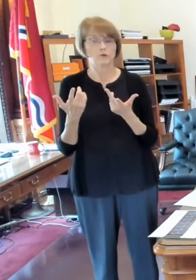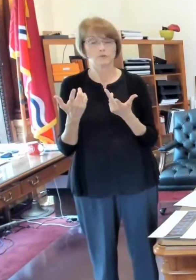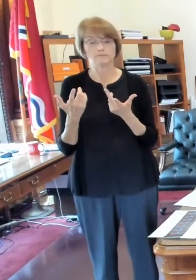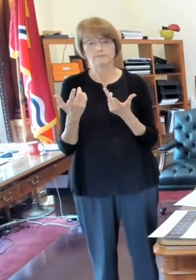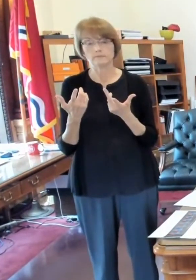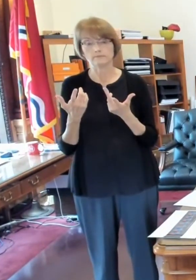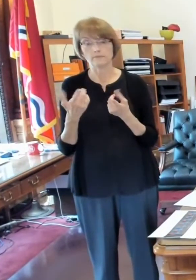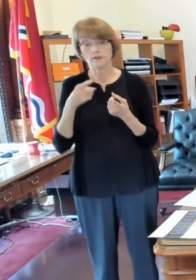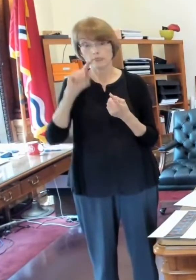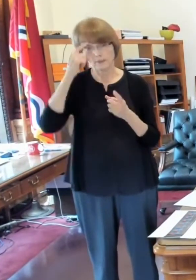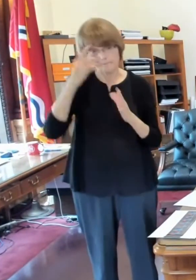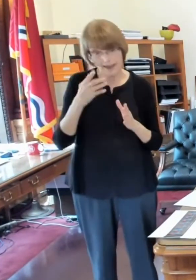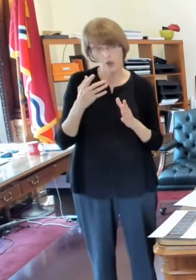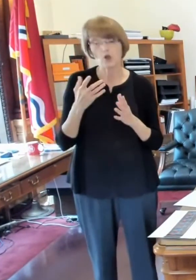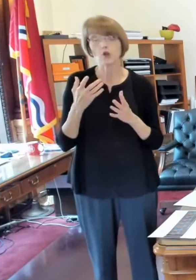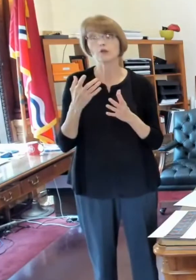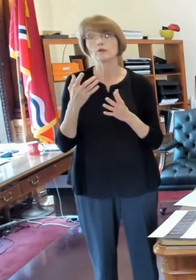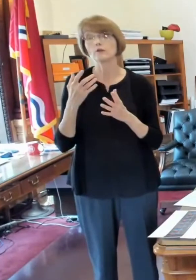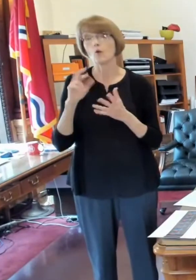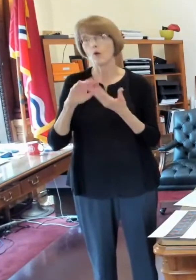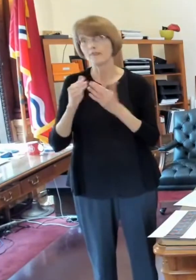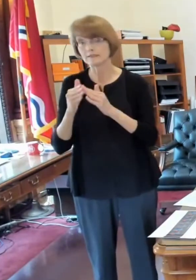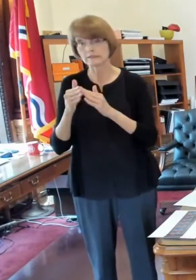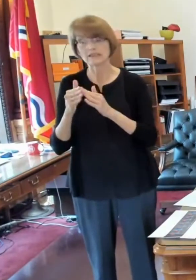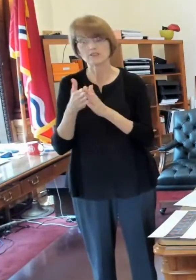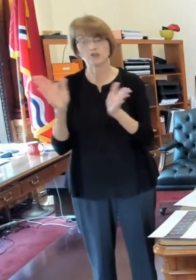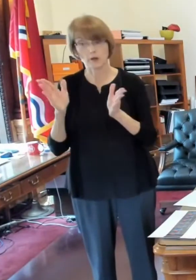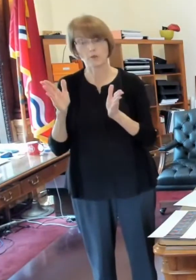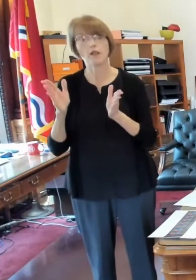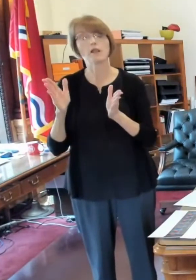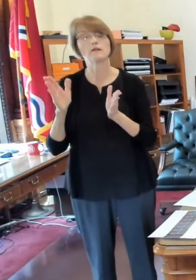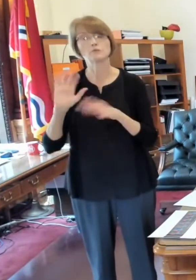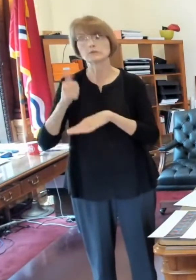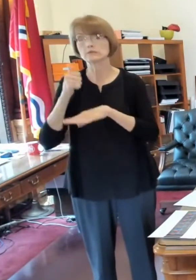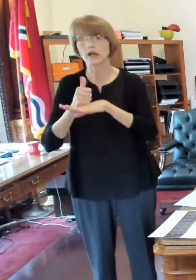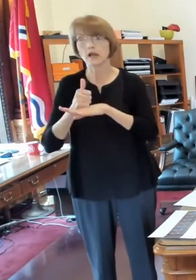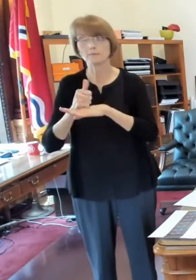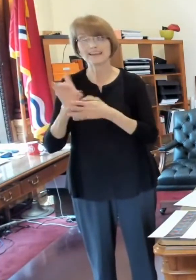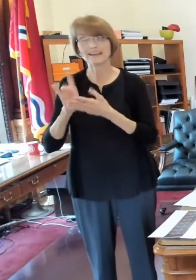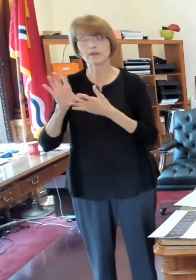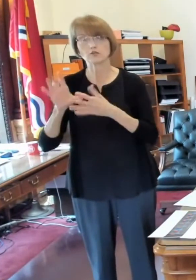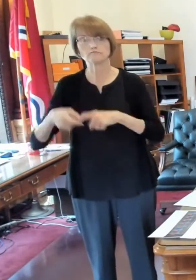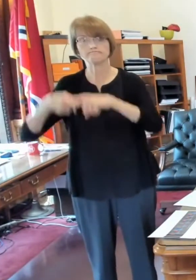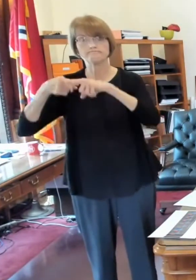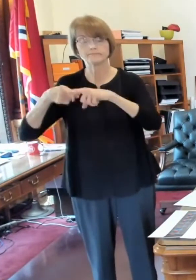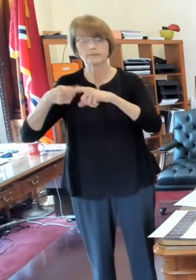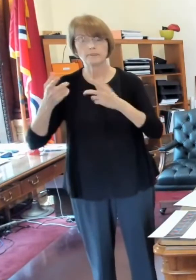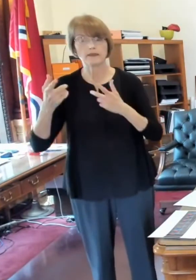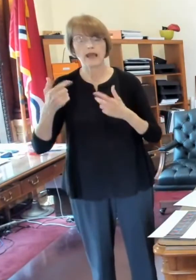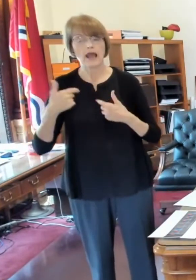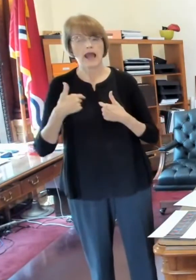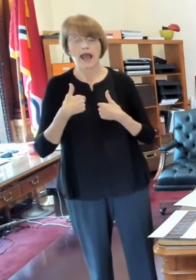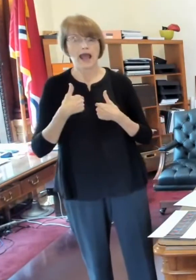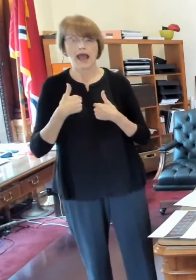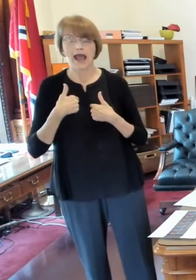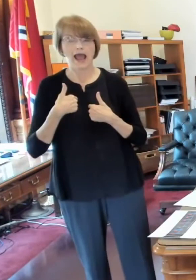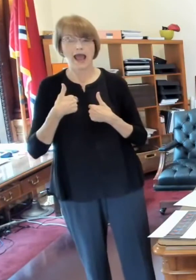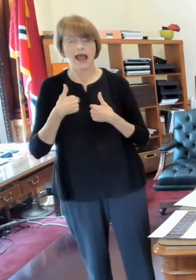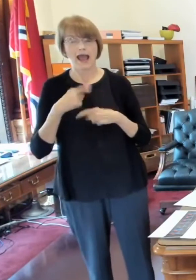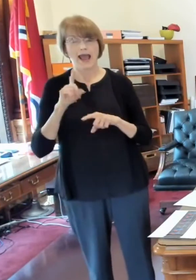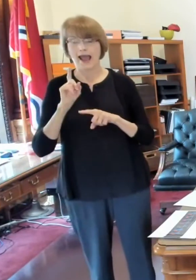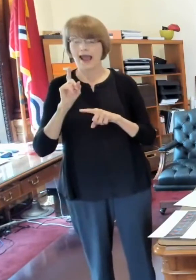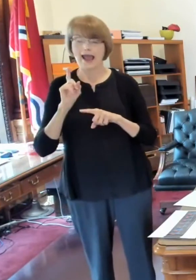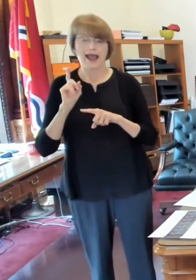city extending one or creating a new one. So the city and I don't actually have the ability to put